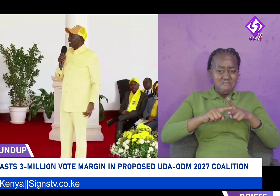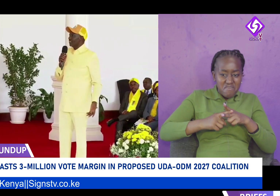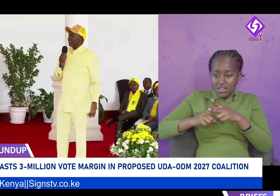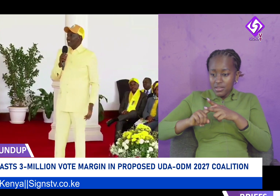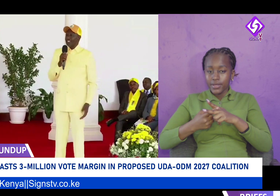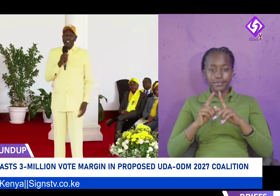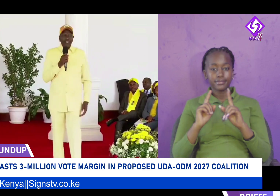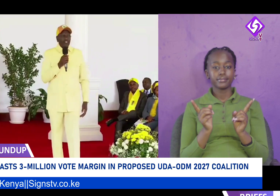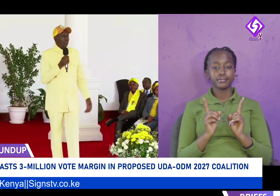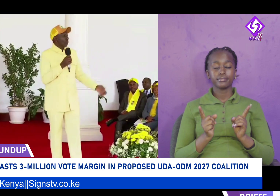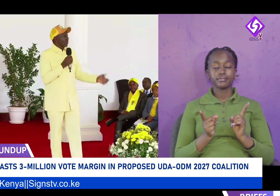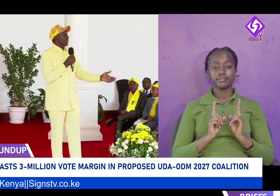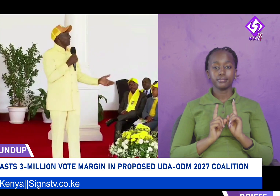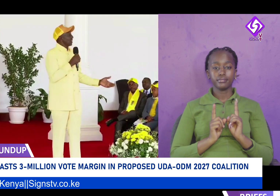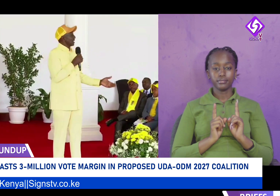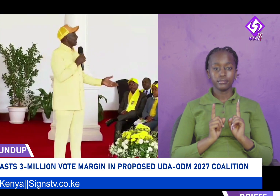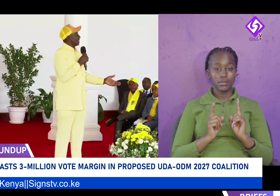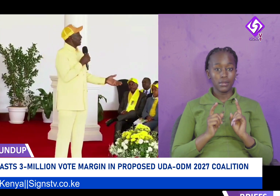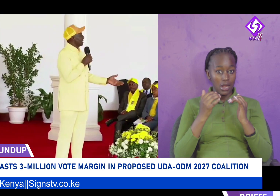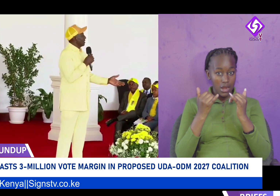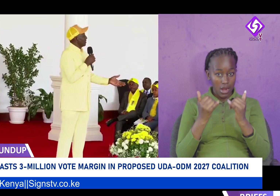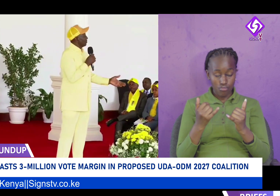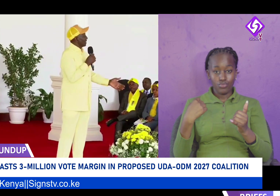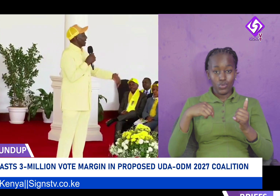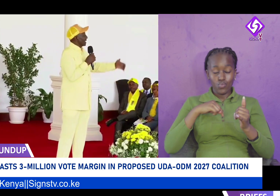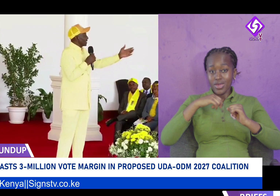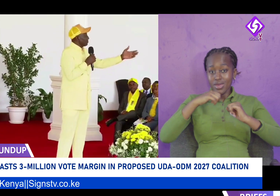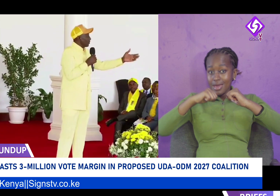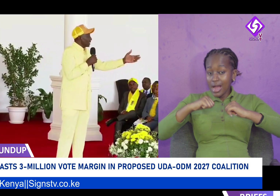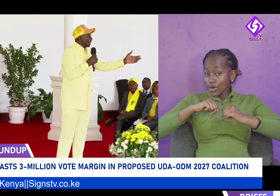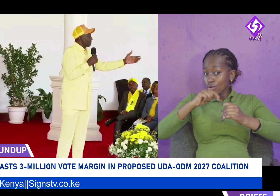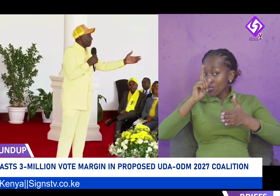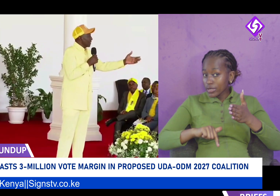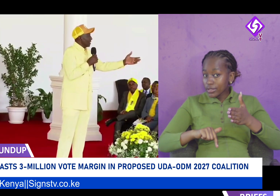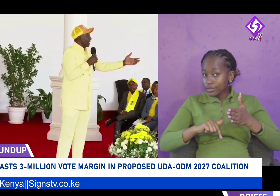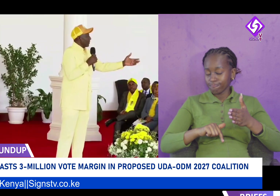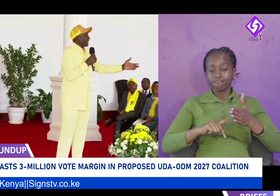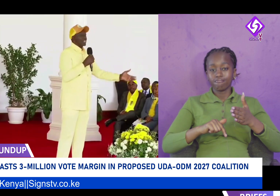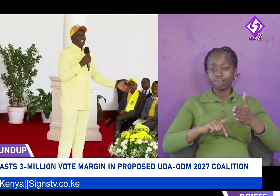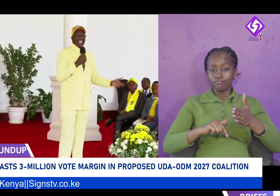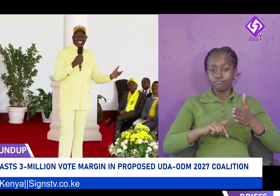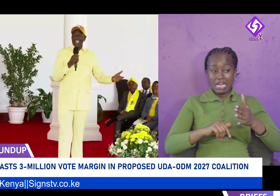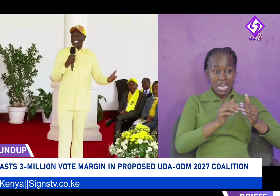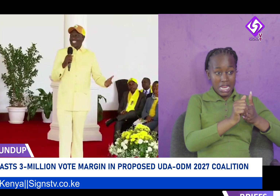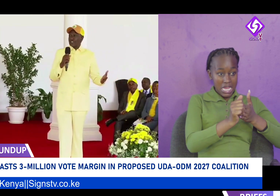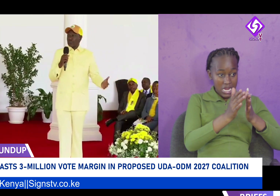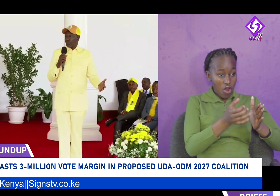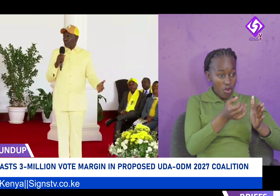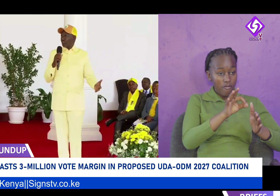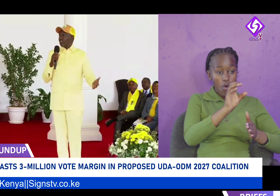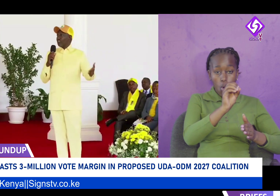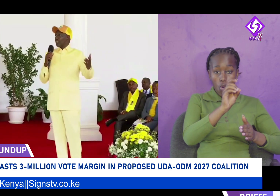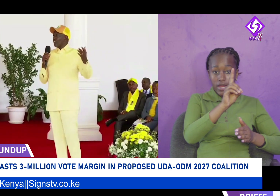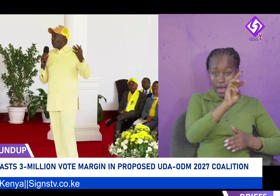Sindio? So what we have agreed with the leadership of ODM, that let us explore the